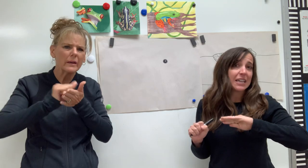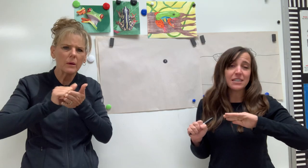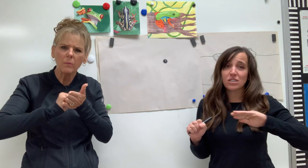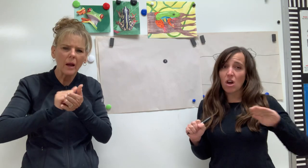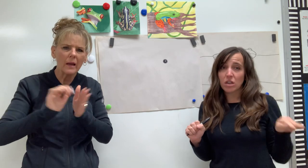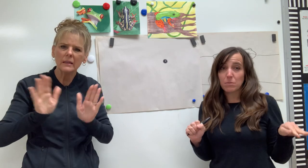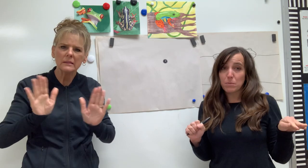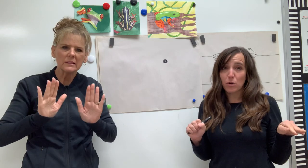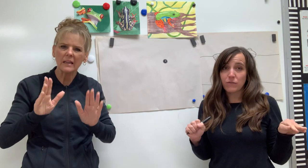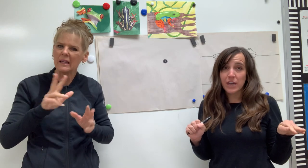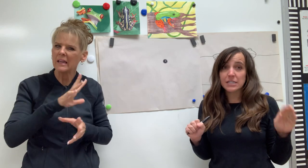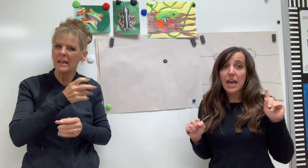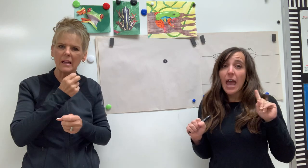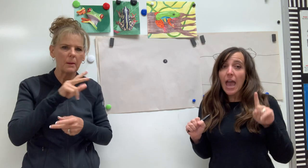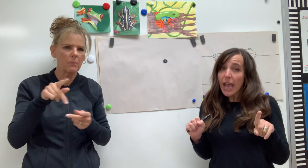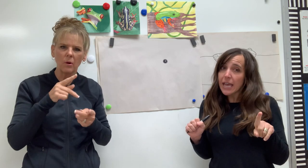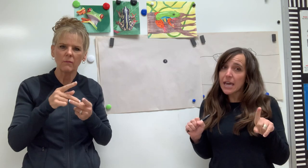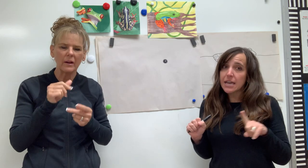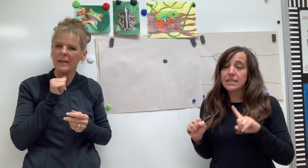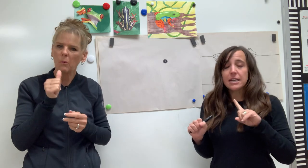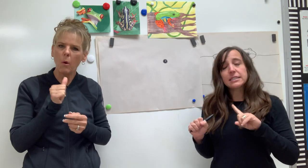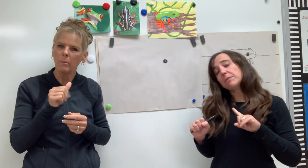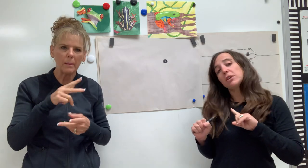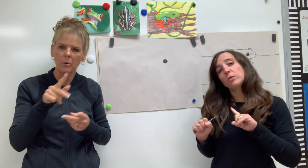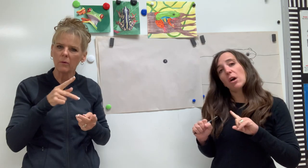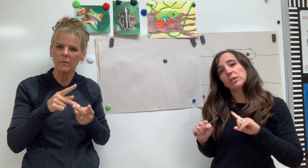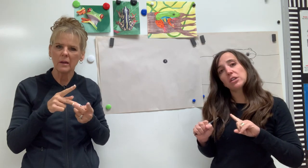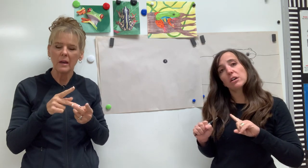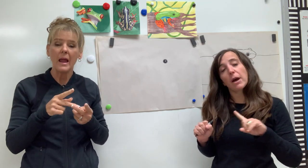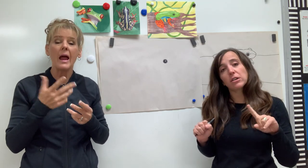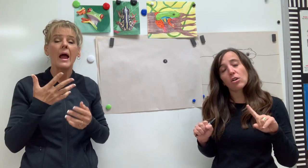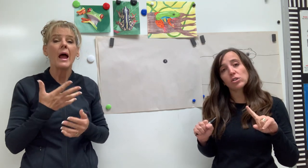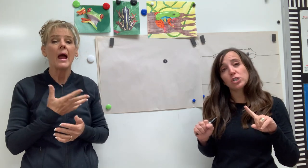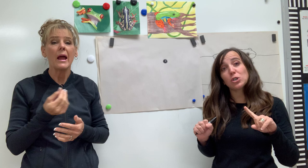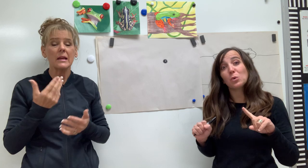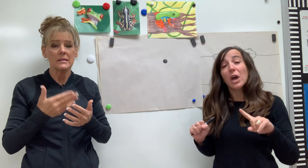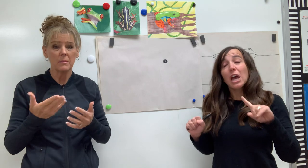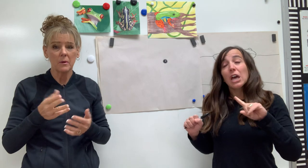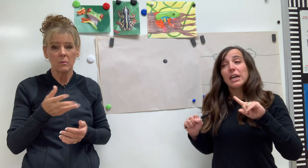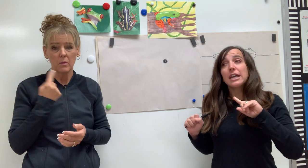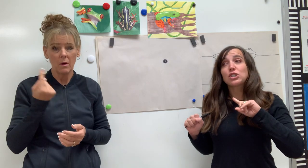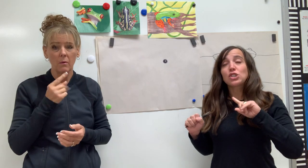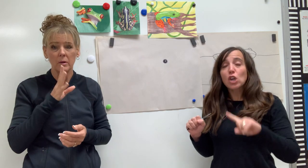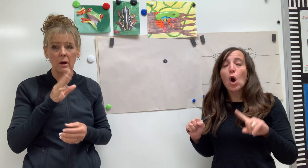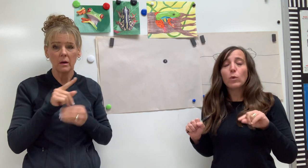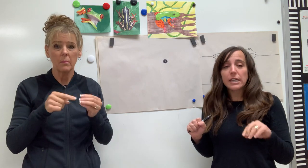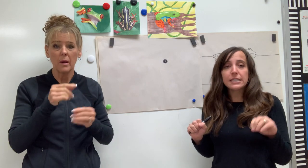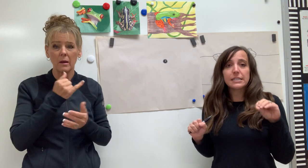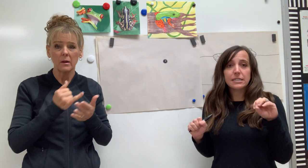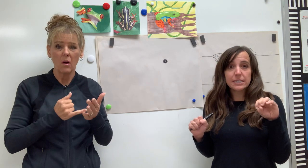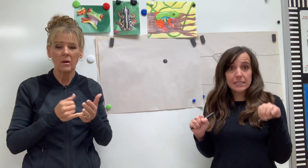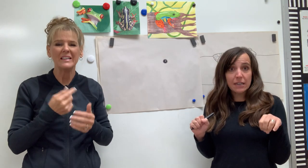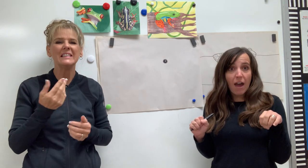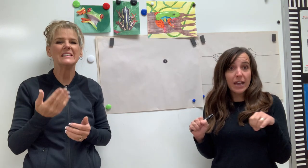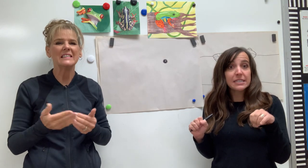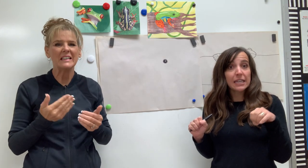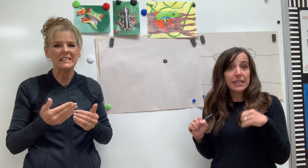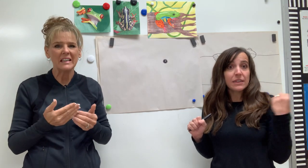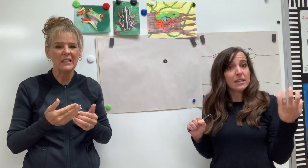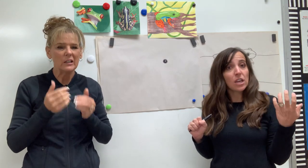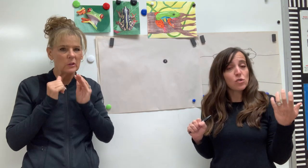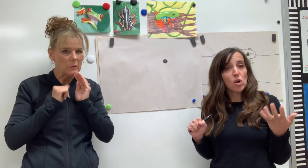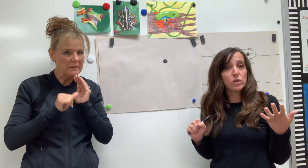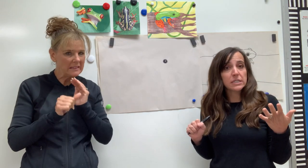perfect. He is not going to be perfect. And something we always talk about in art too, it's so easy to